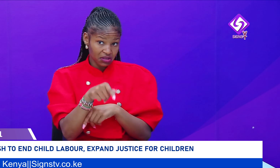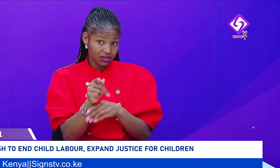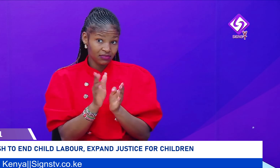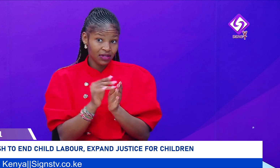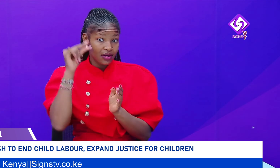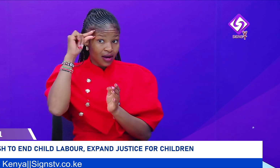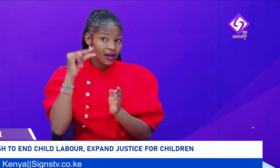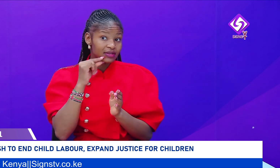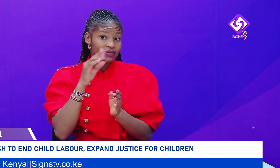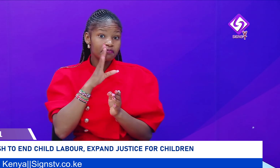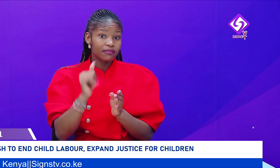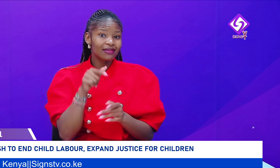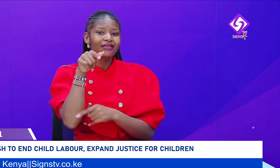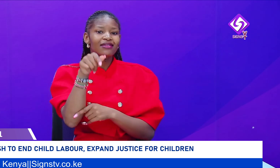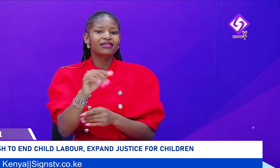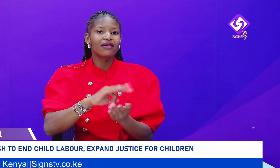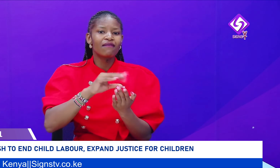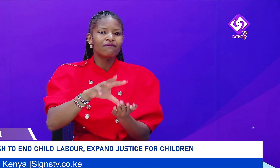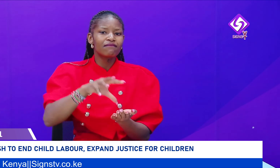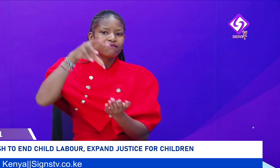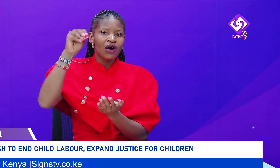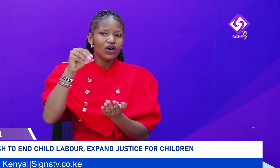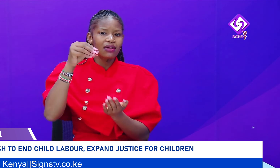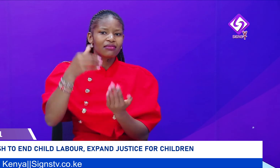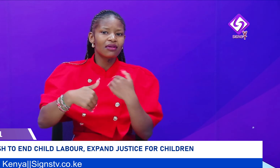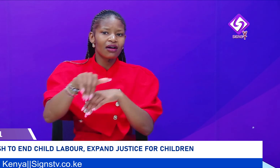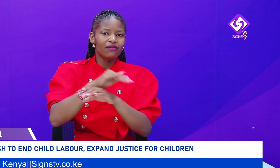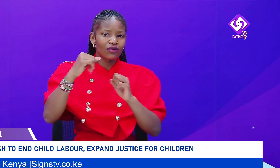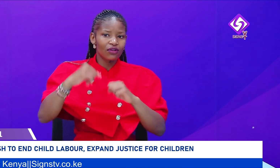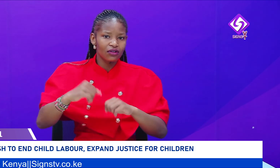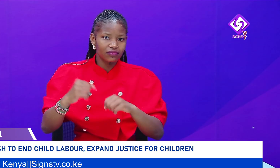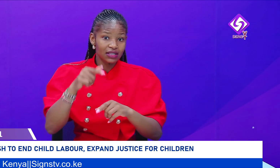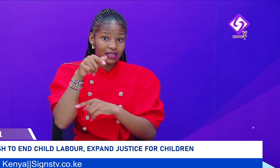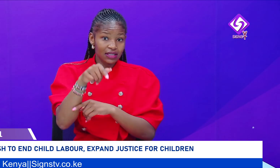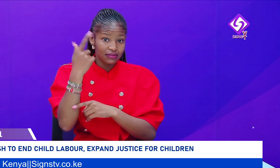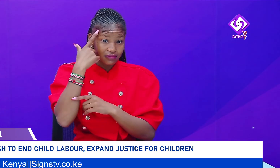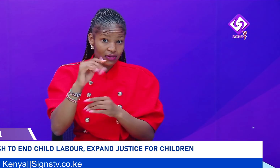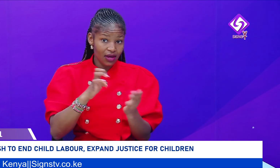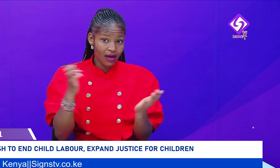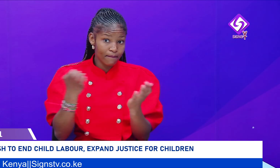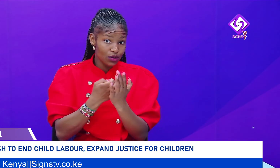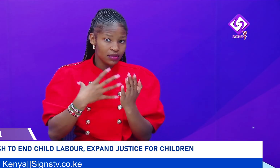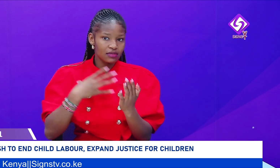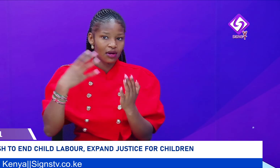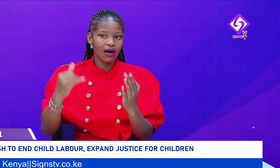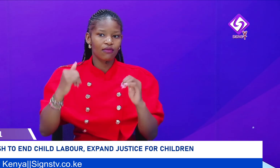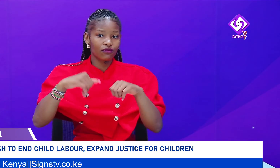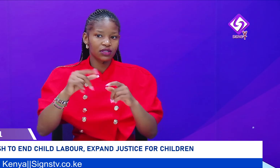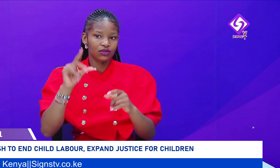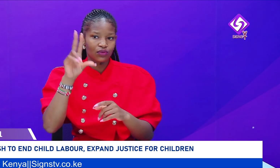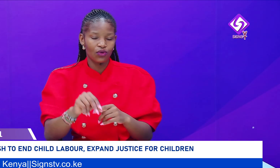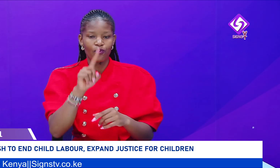labor, guided by its fundamental conversations, particularly Convention